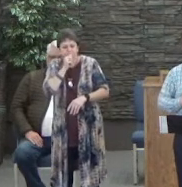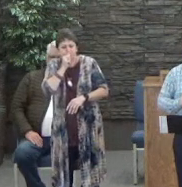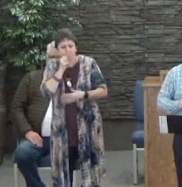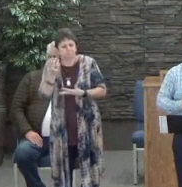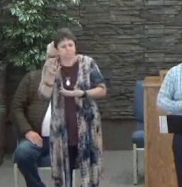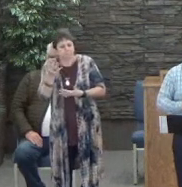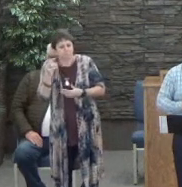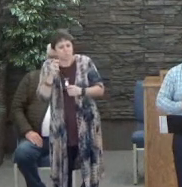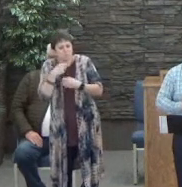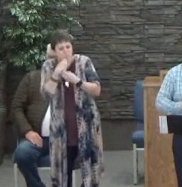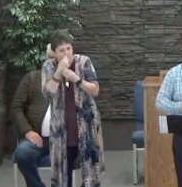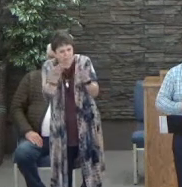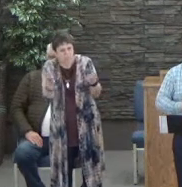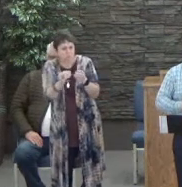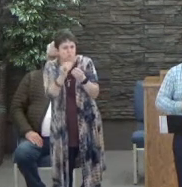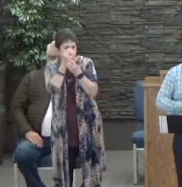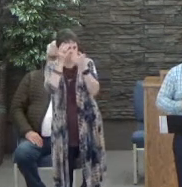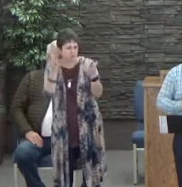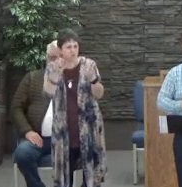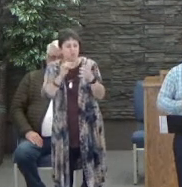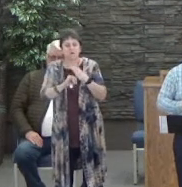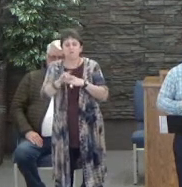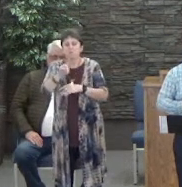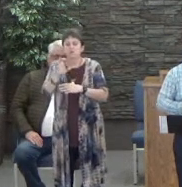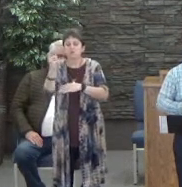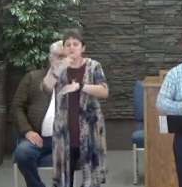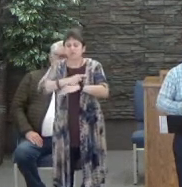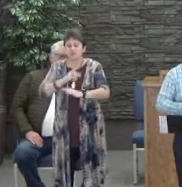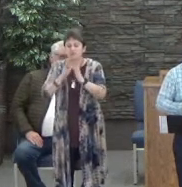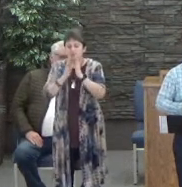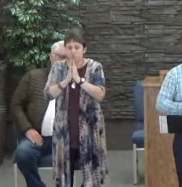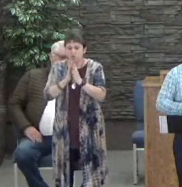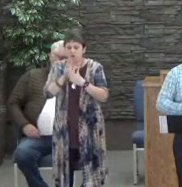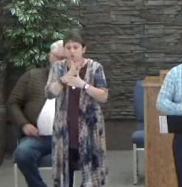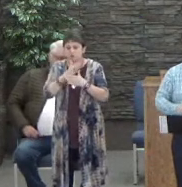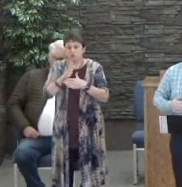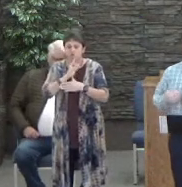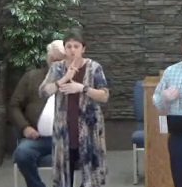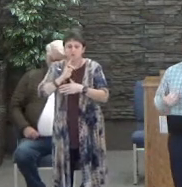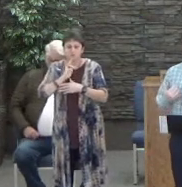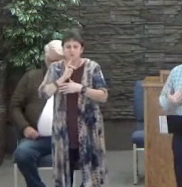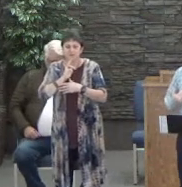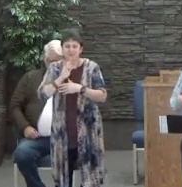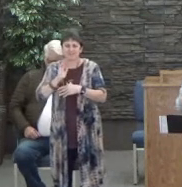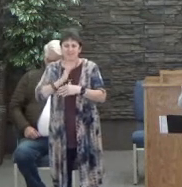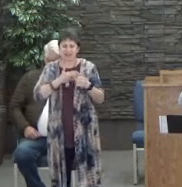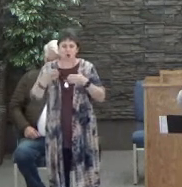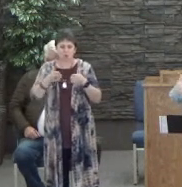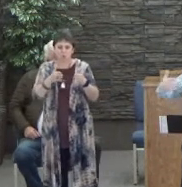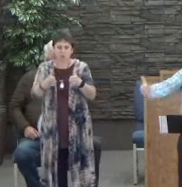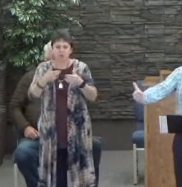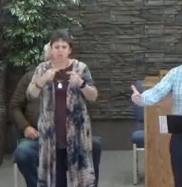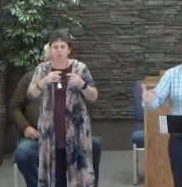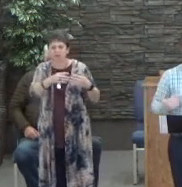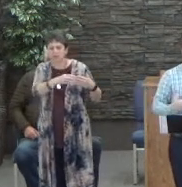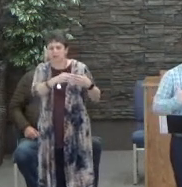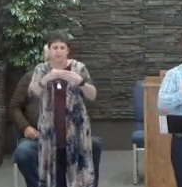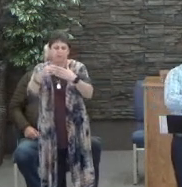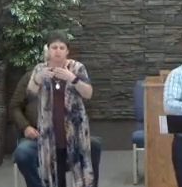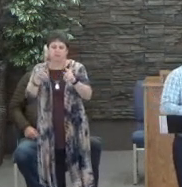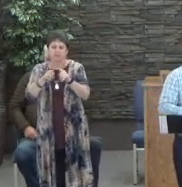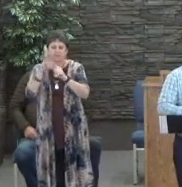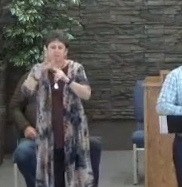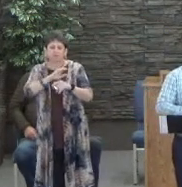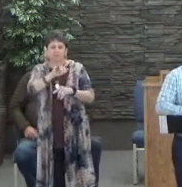We'll be bringing you more information. But this 100 days of prayer and share triplets is our way of trying to lead you the very same way